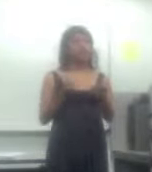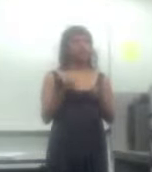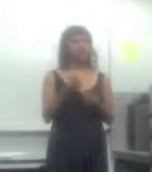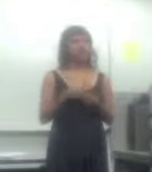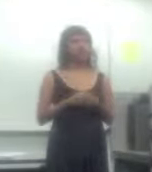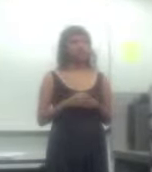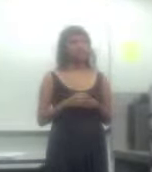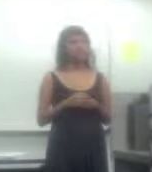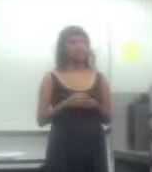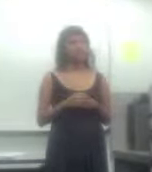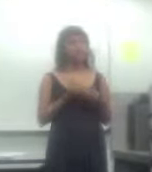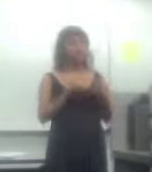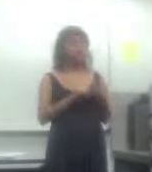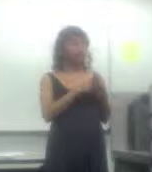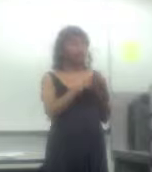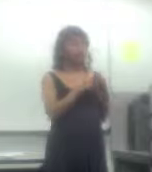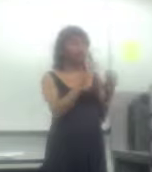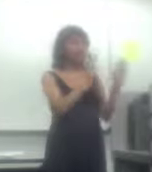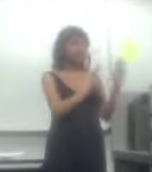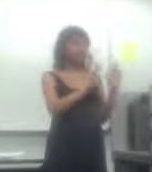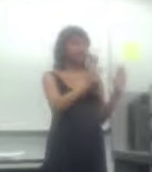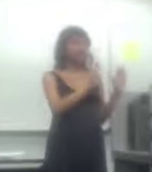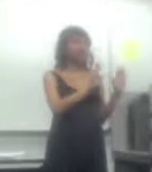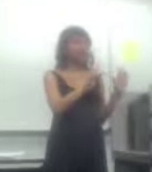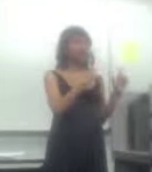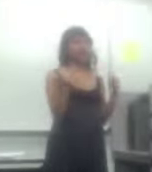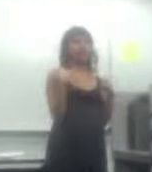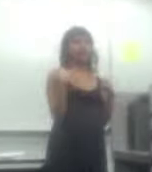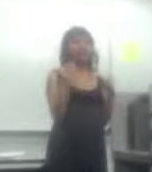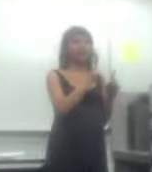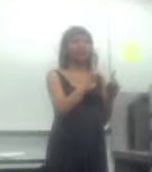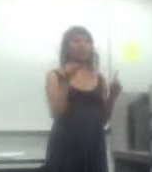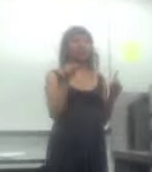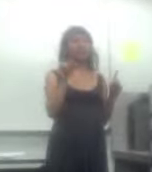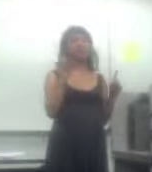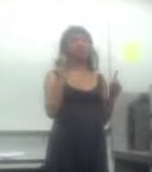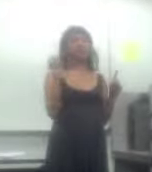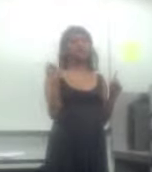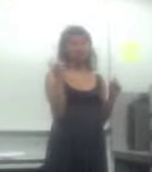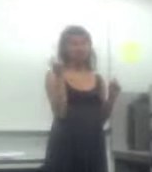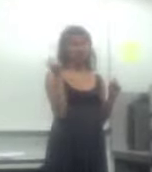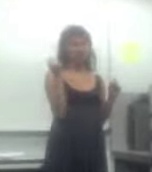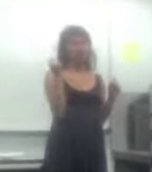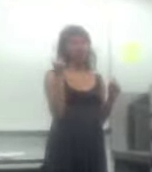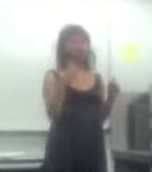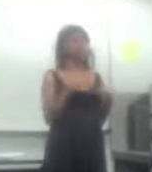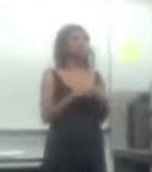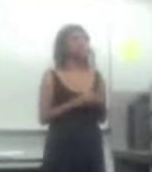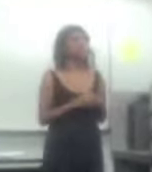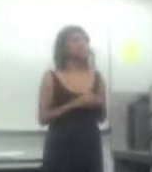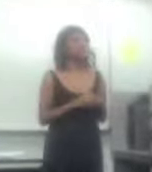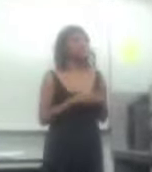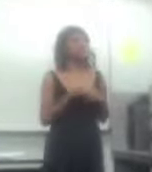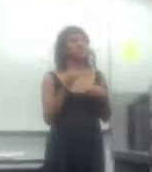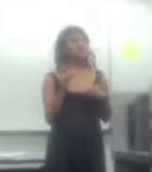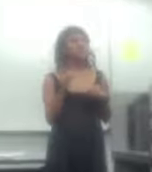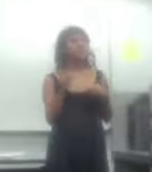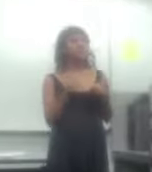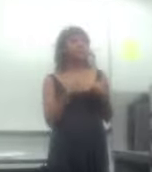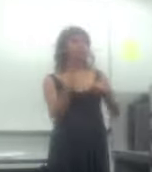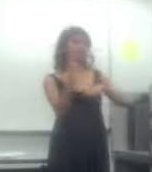till this Saturday. So the first day I went, I did not know what to expect, and I didn't bring